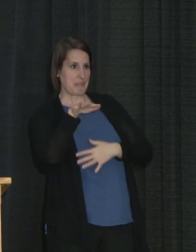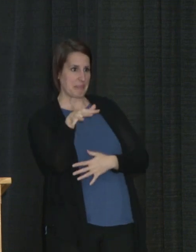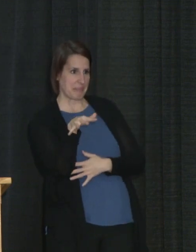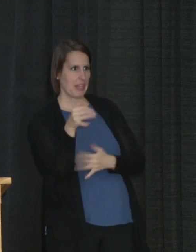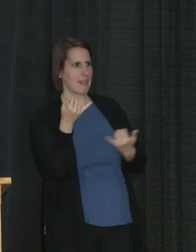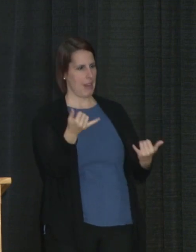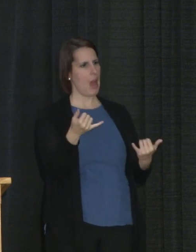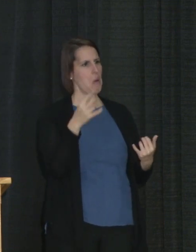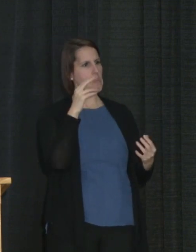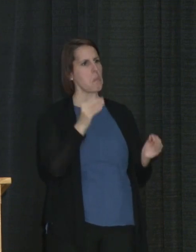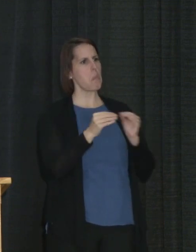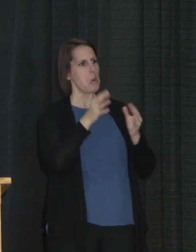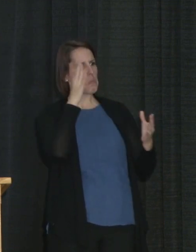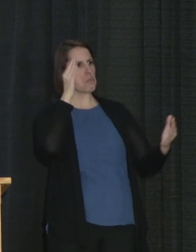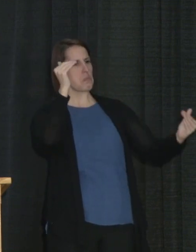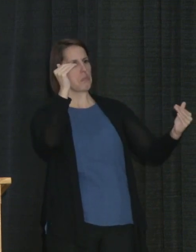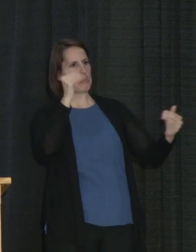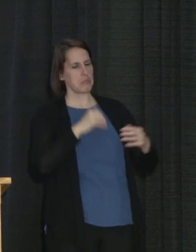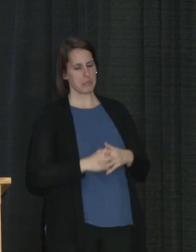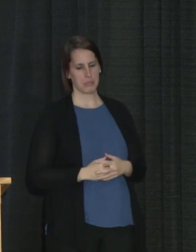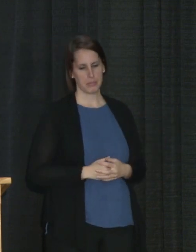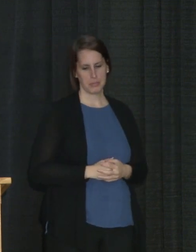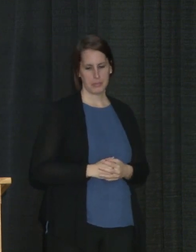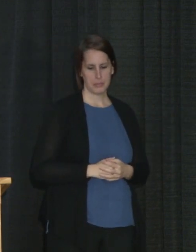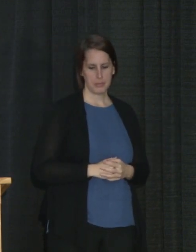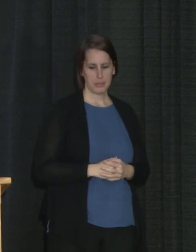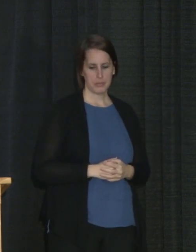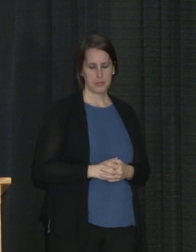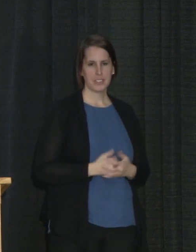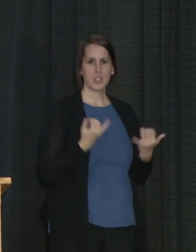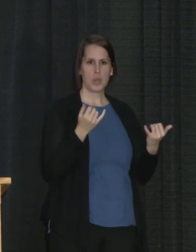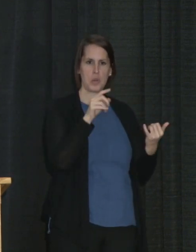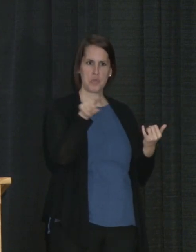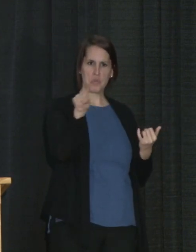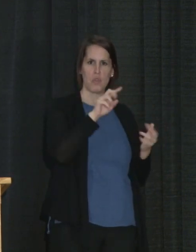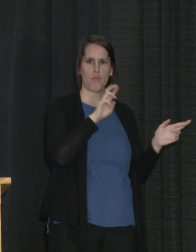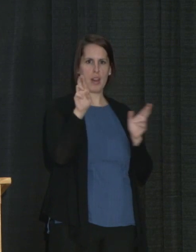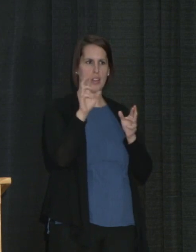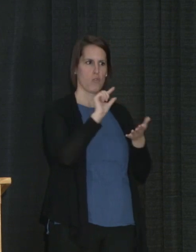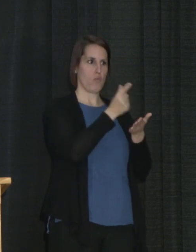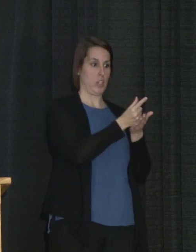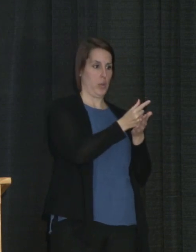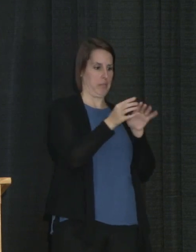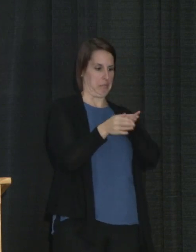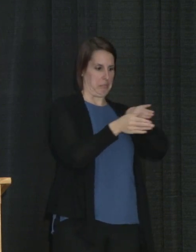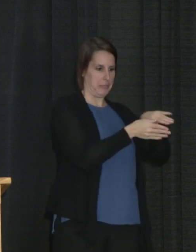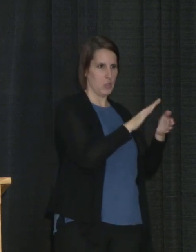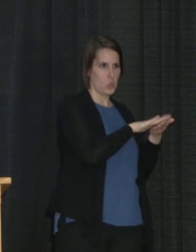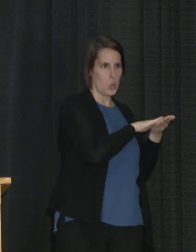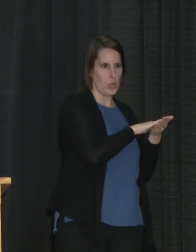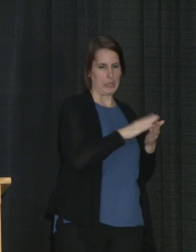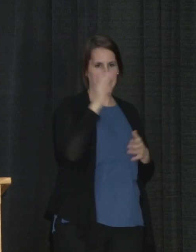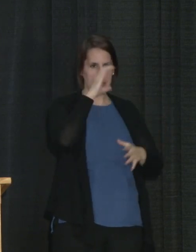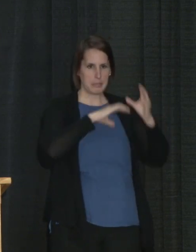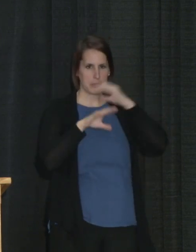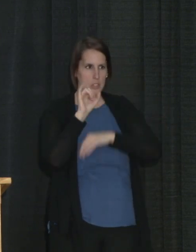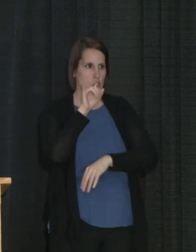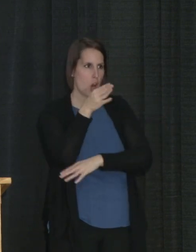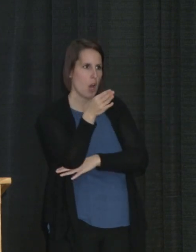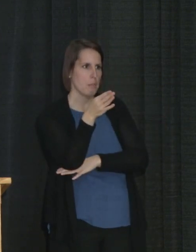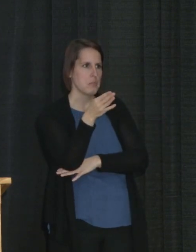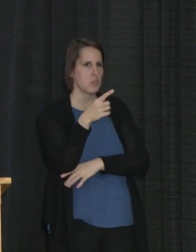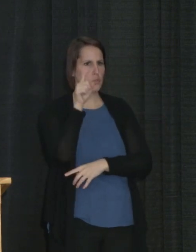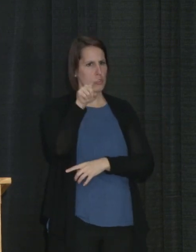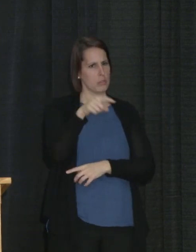to be optimistic as you head out onto the job market. So returning to